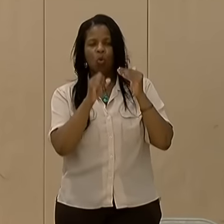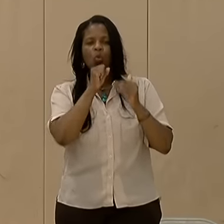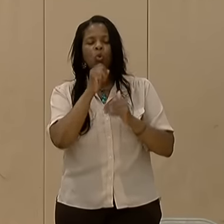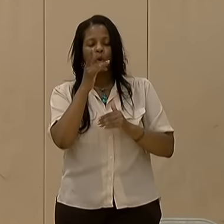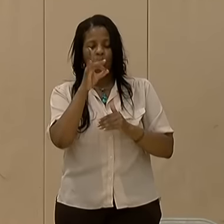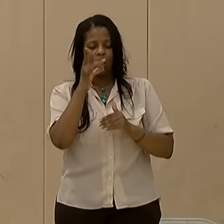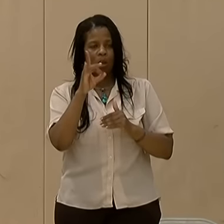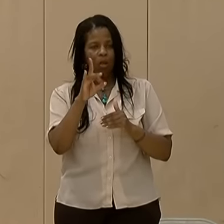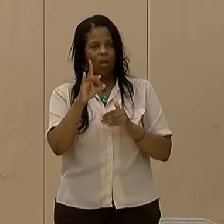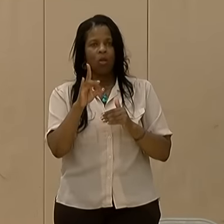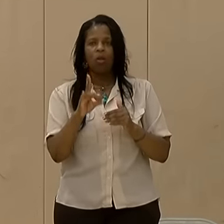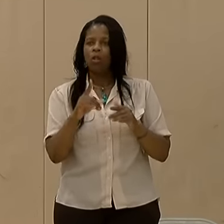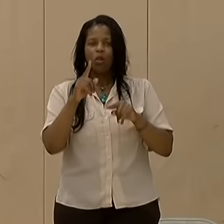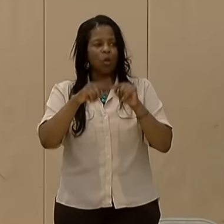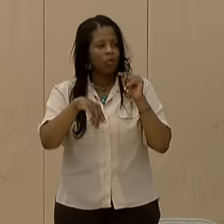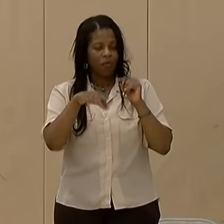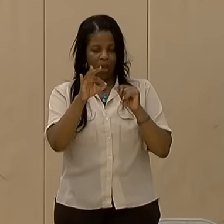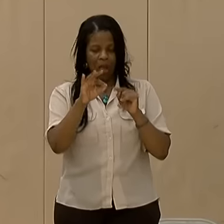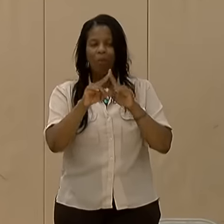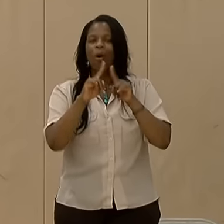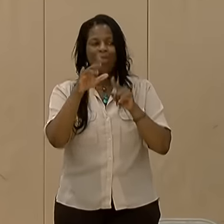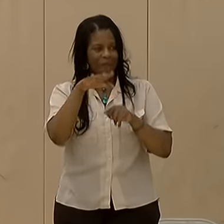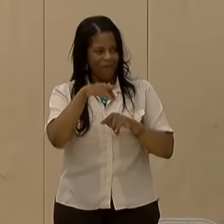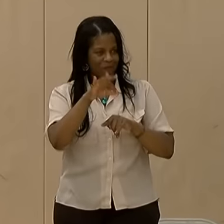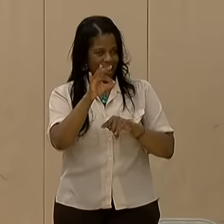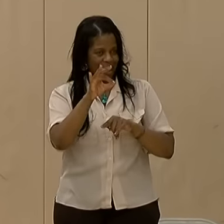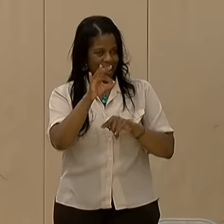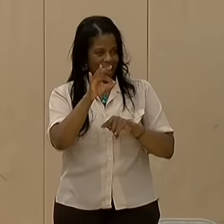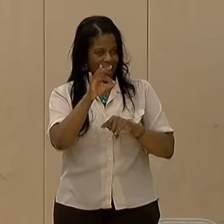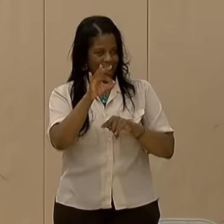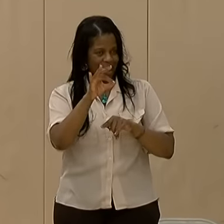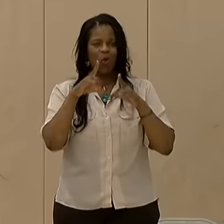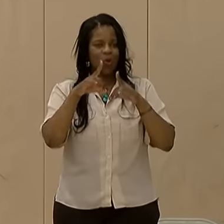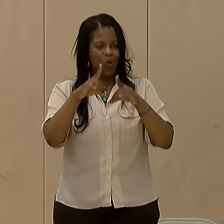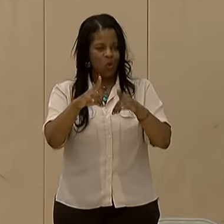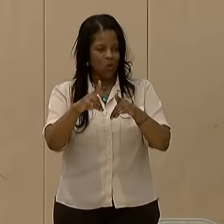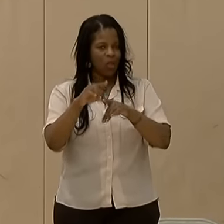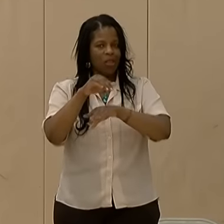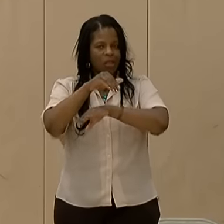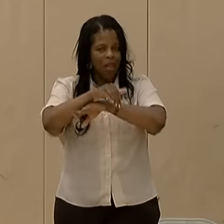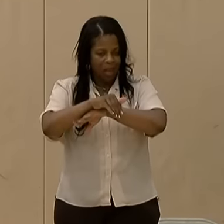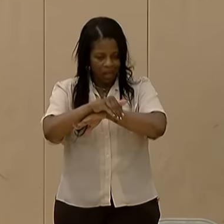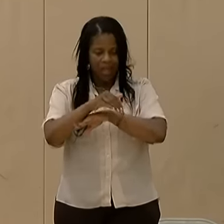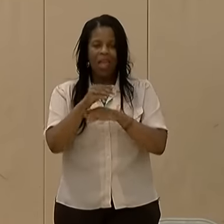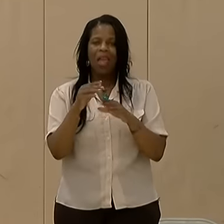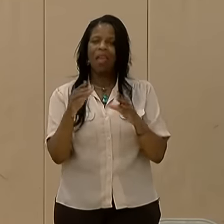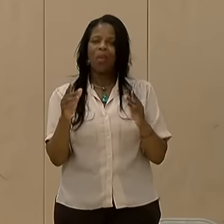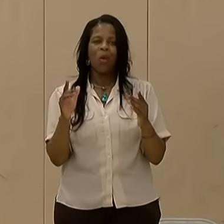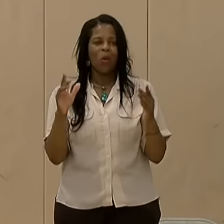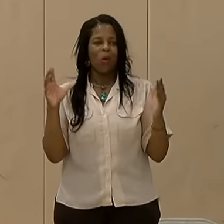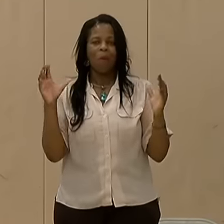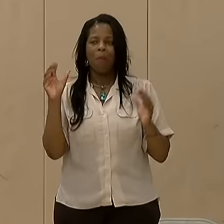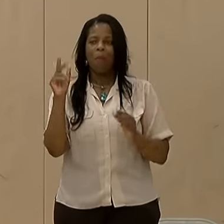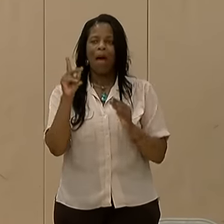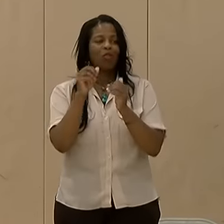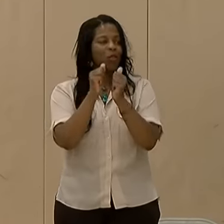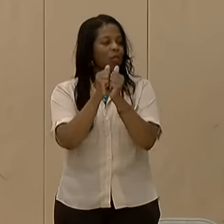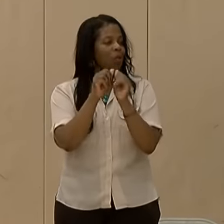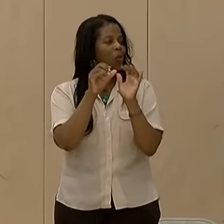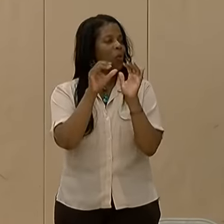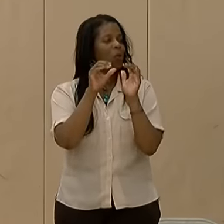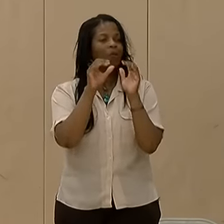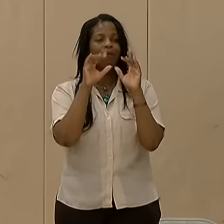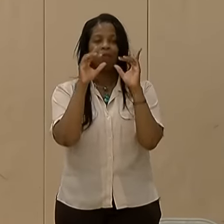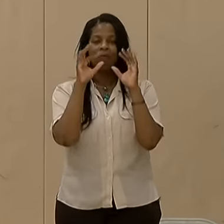Thursday evening, but they were located, thankfully, during the night, and they were reunited with their families. We would like to